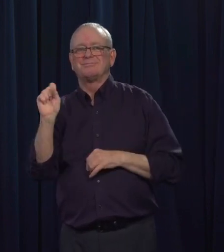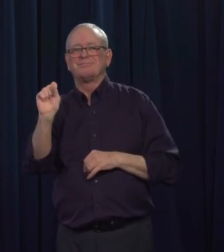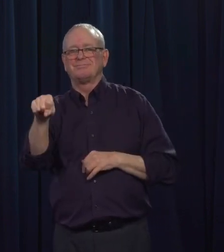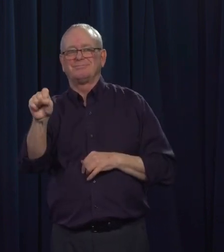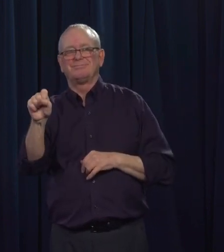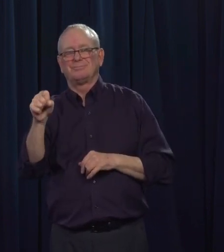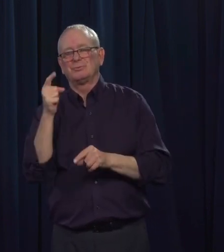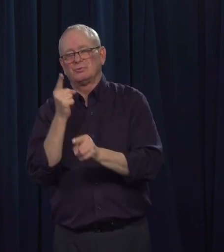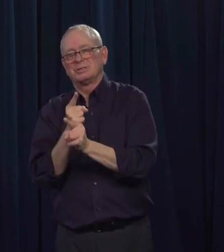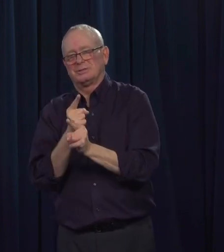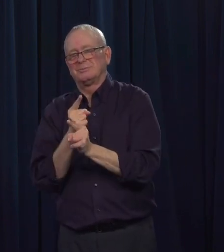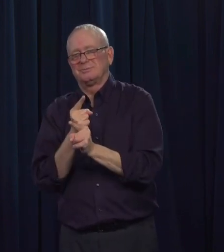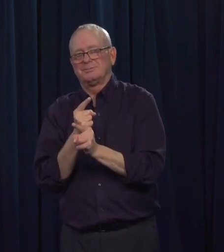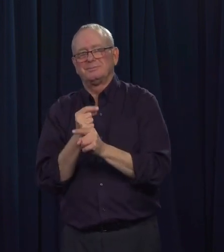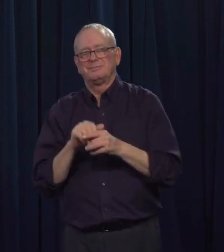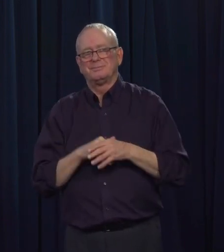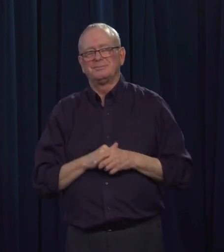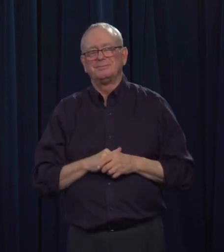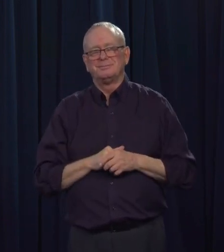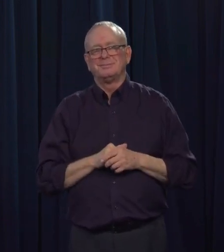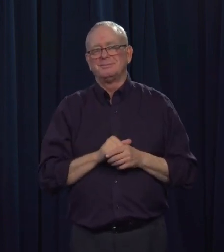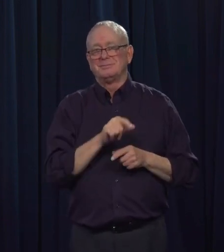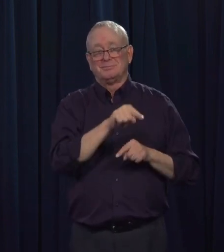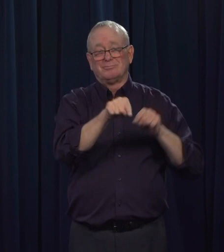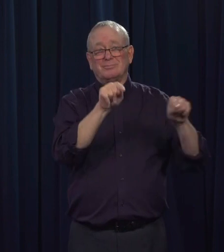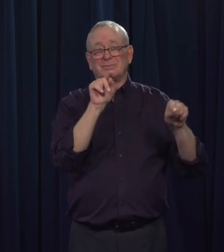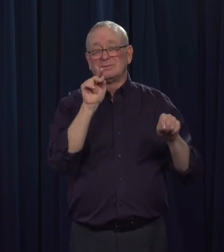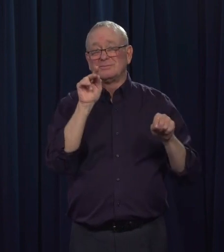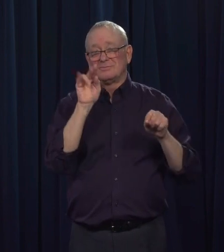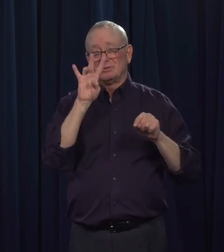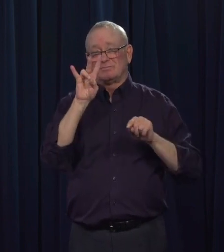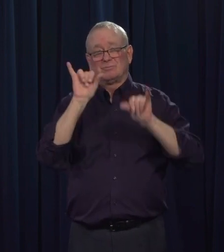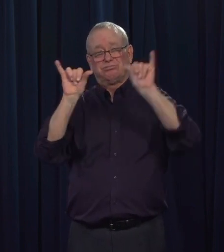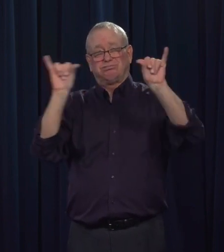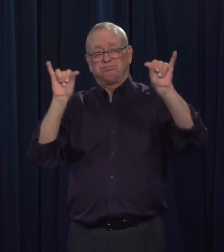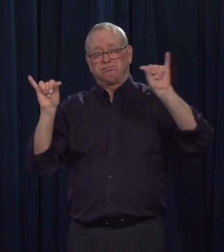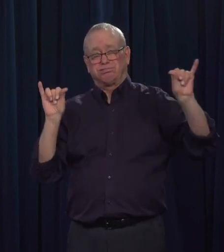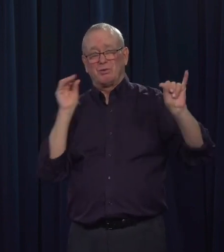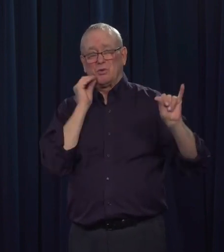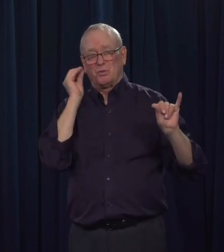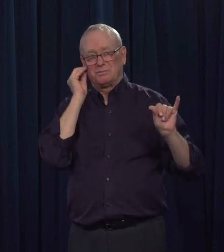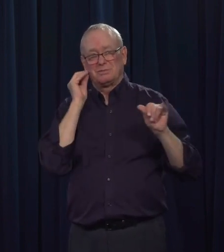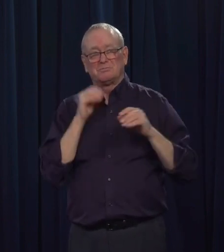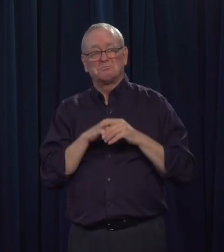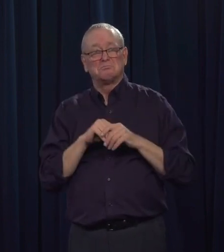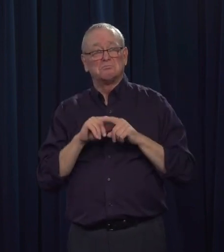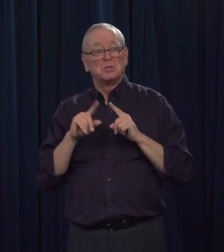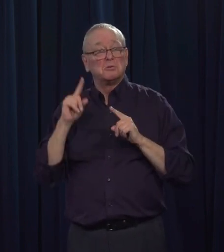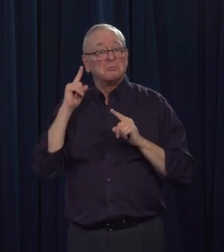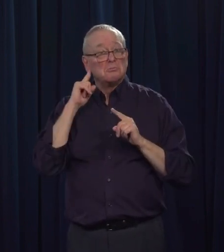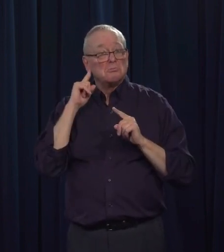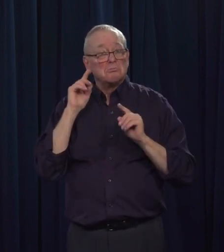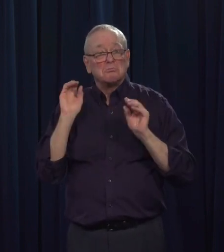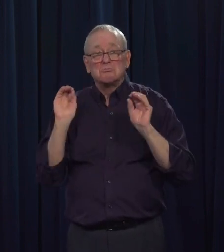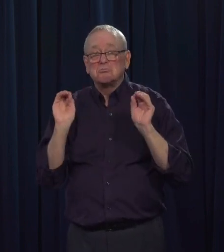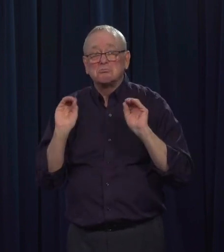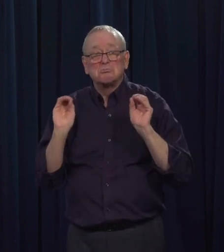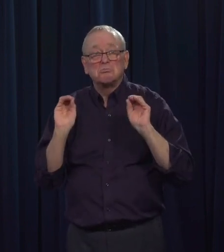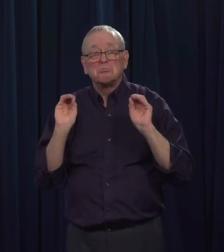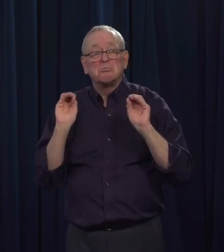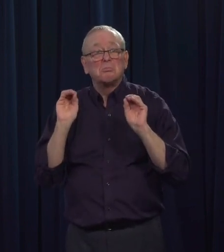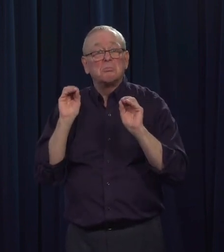a significant impediment to the delivery of care at any of those particular locations. Those are individuals across the